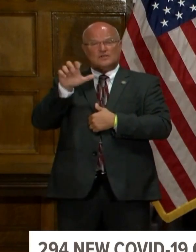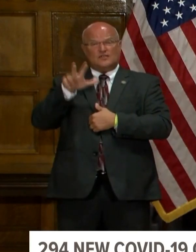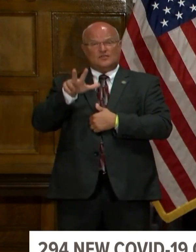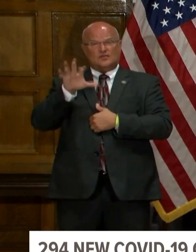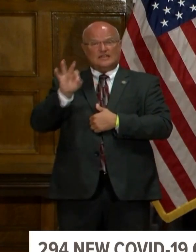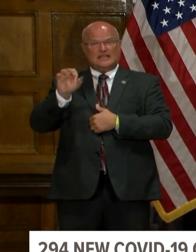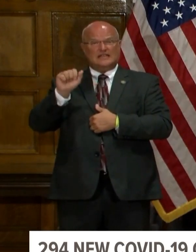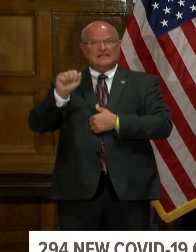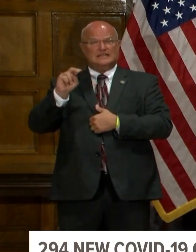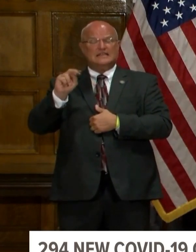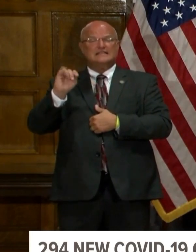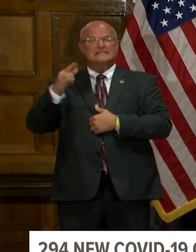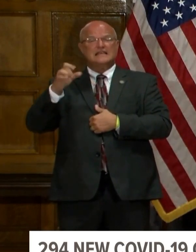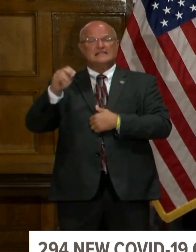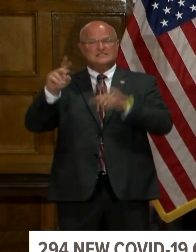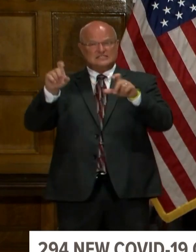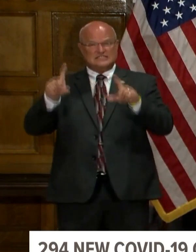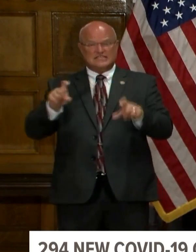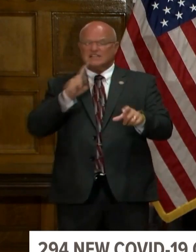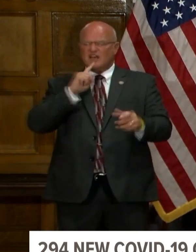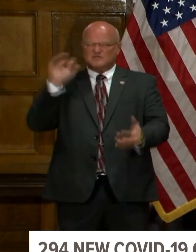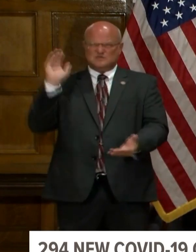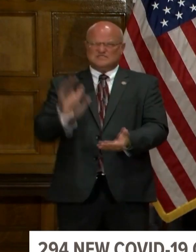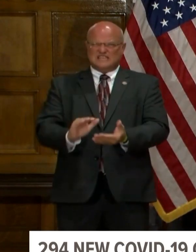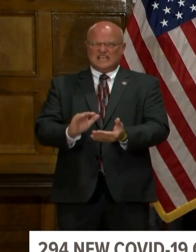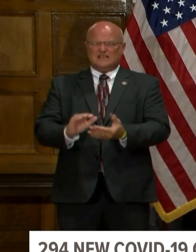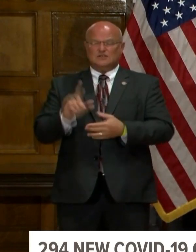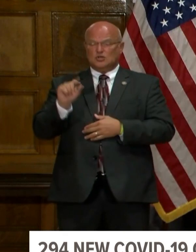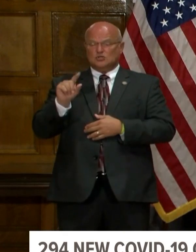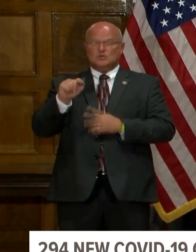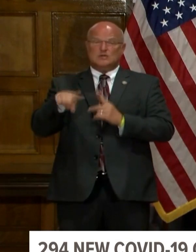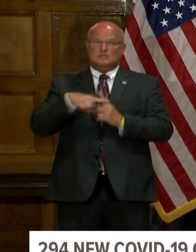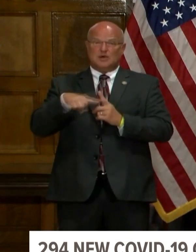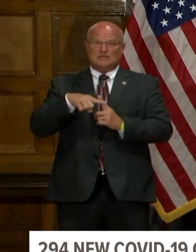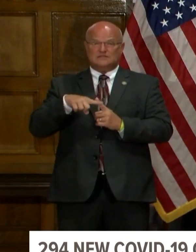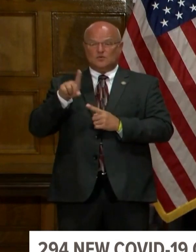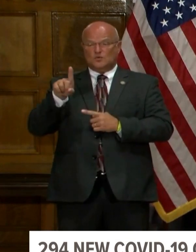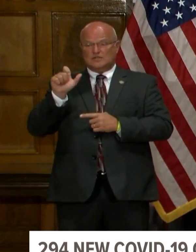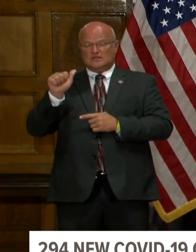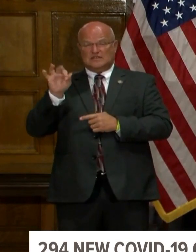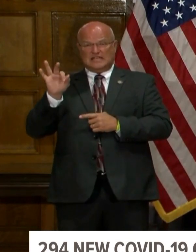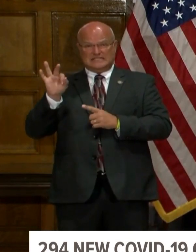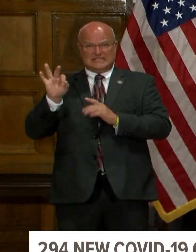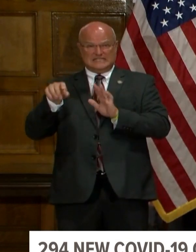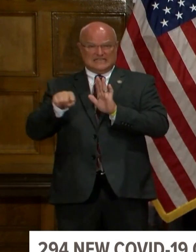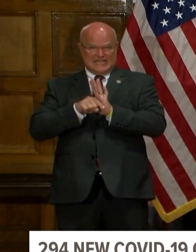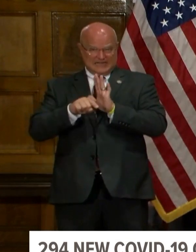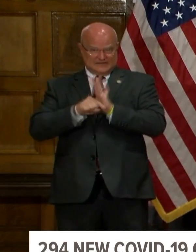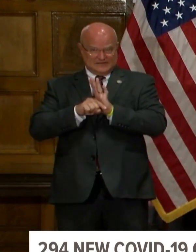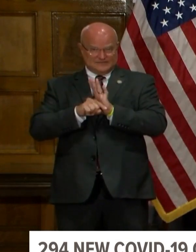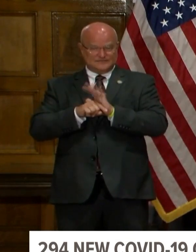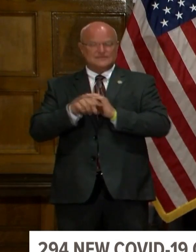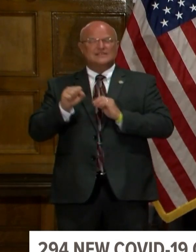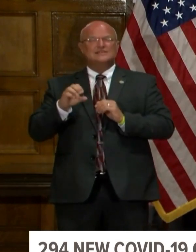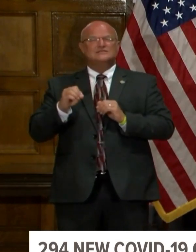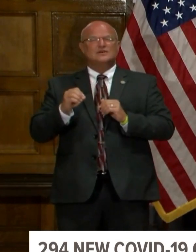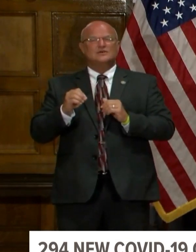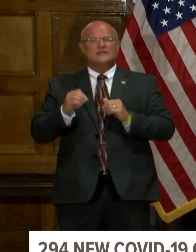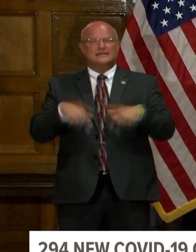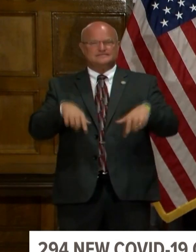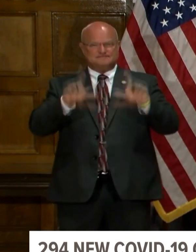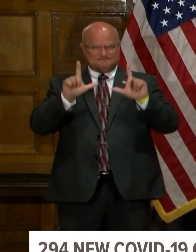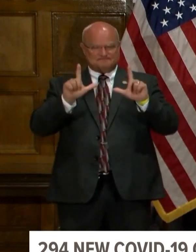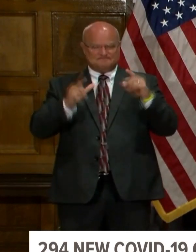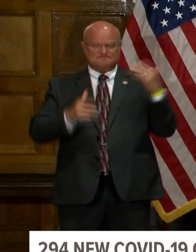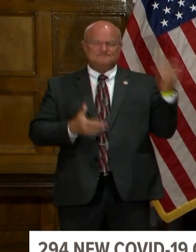139 antigen tests, obviously down, 20 positive, 119 negative. And so let's look at